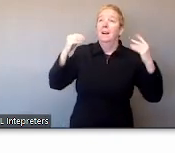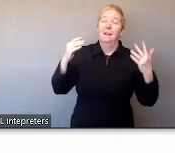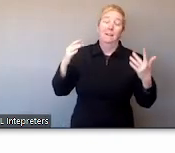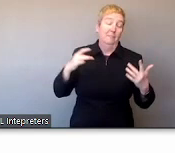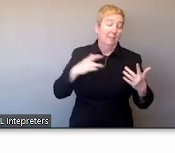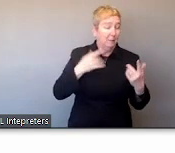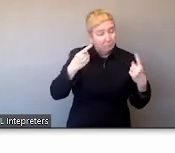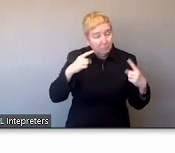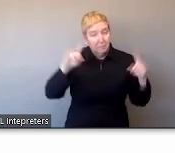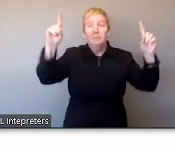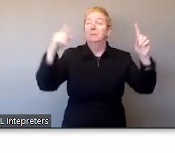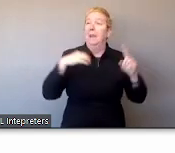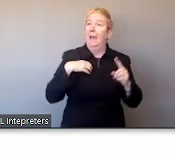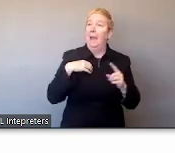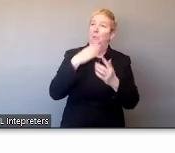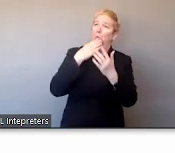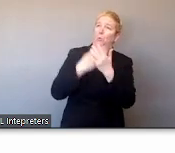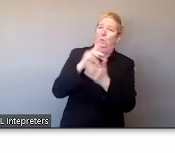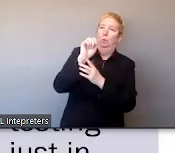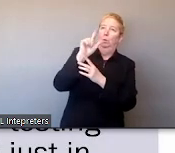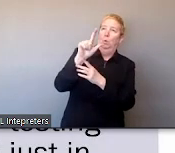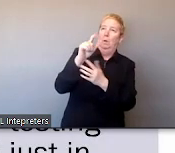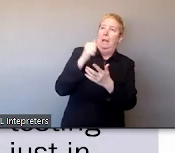vicious virus. Next slide.